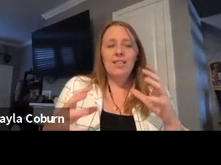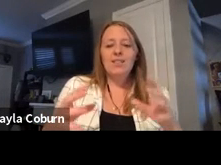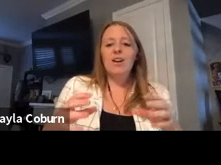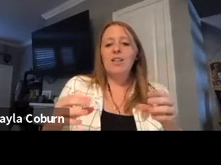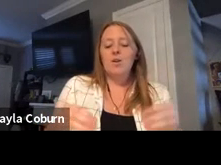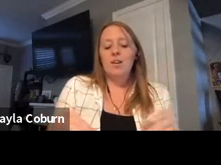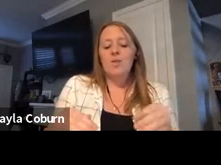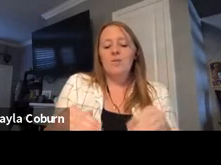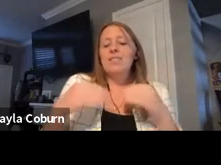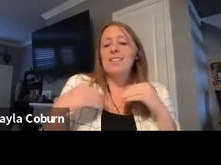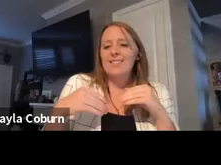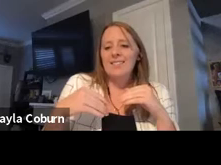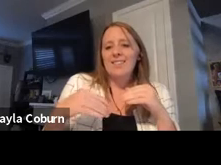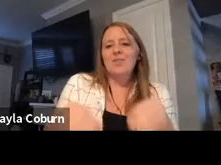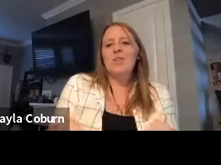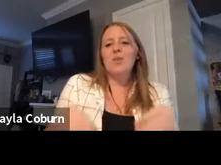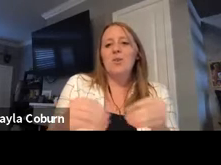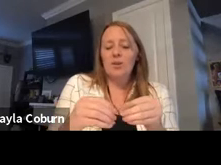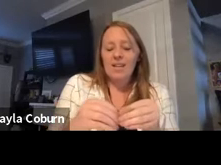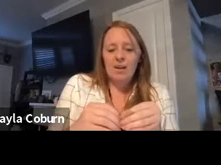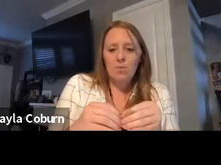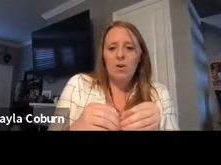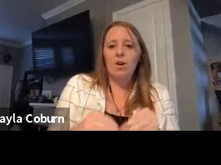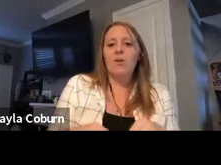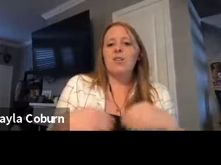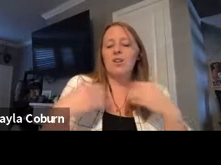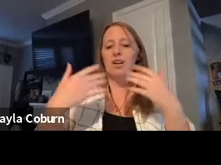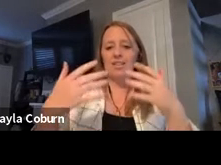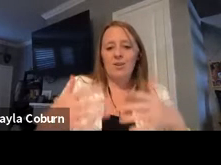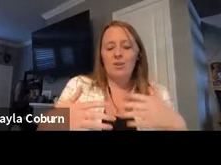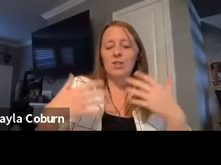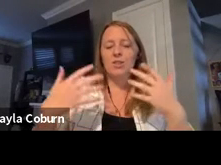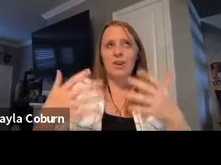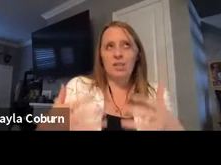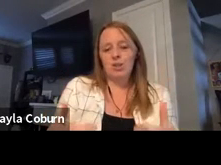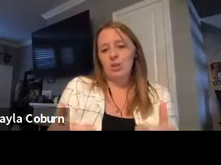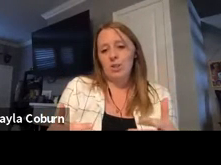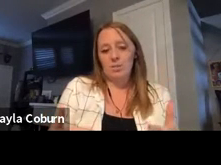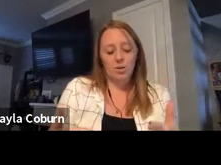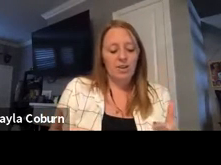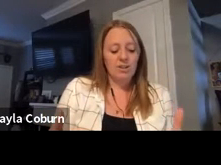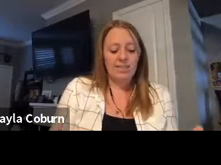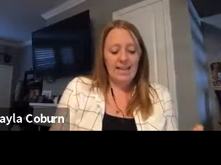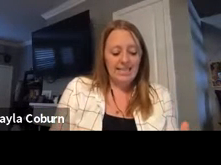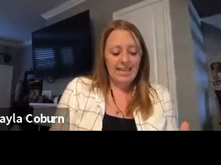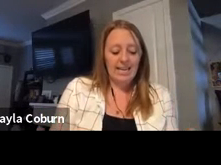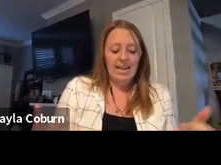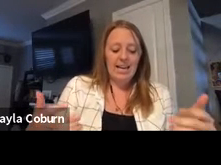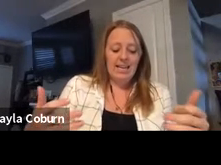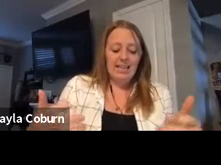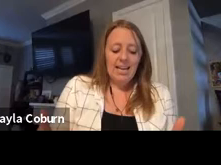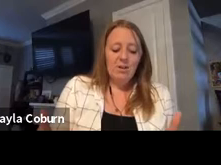once they start, they don't resist when you go to sign more, or they're starting to show some sort of